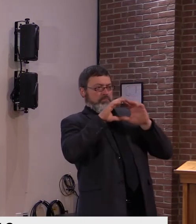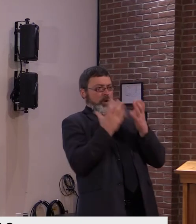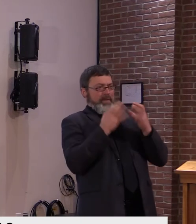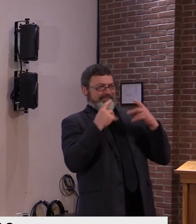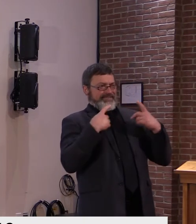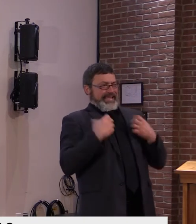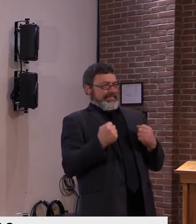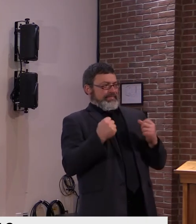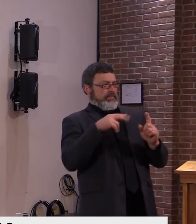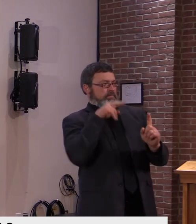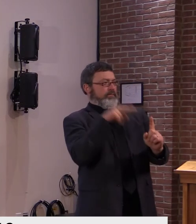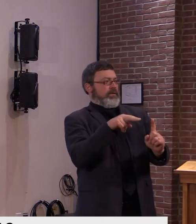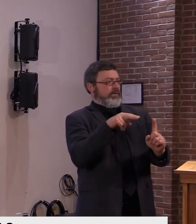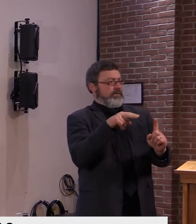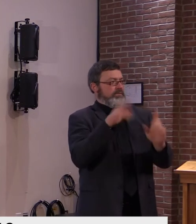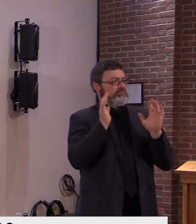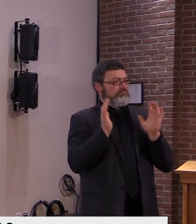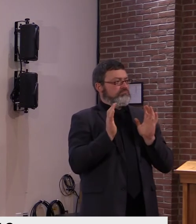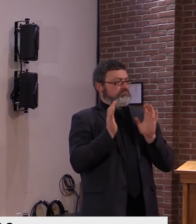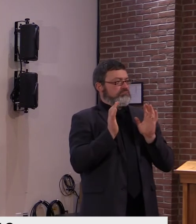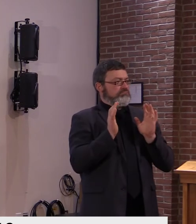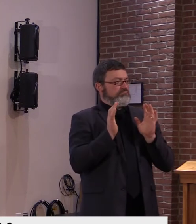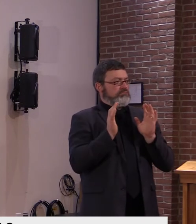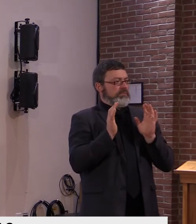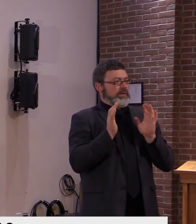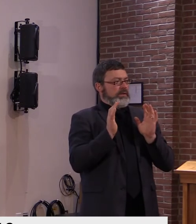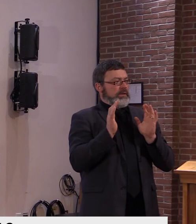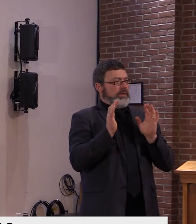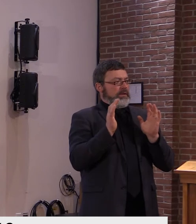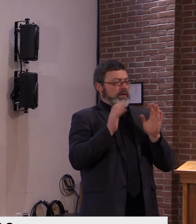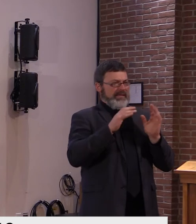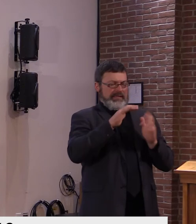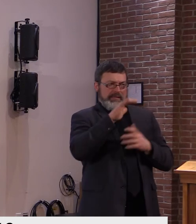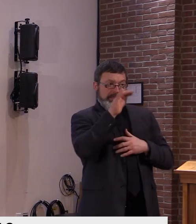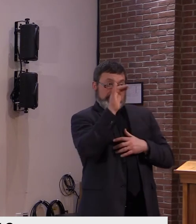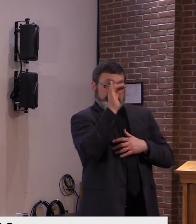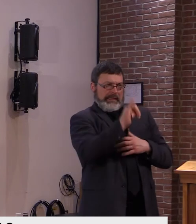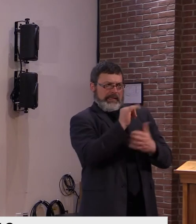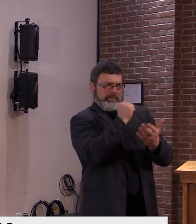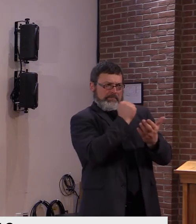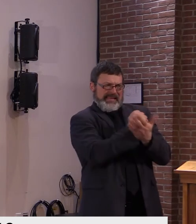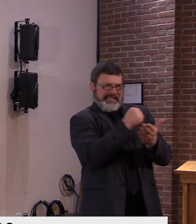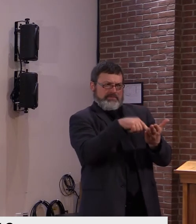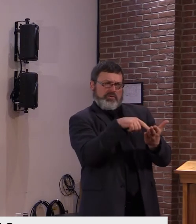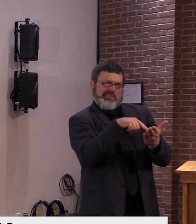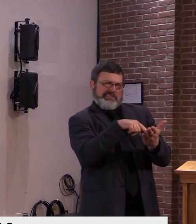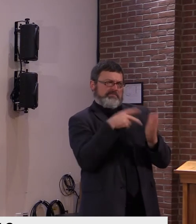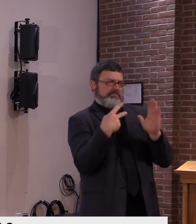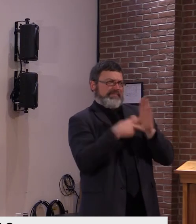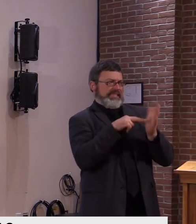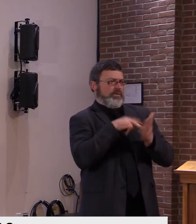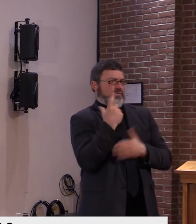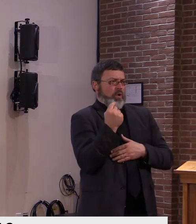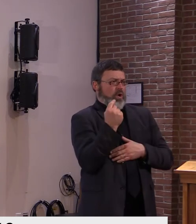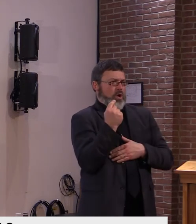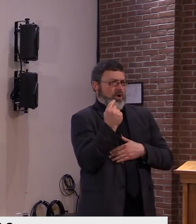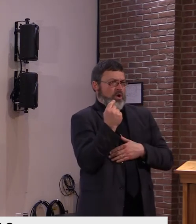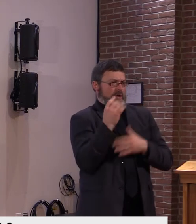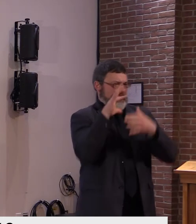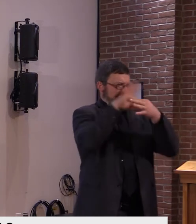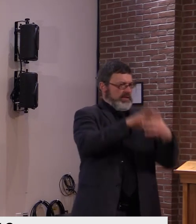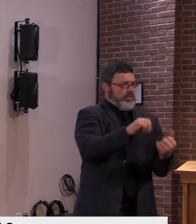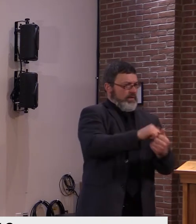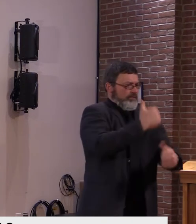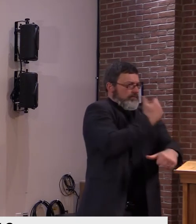what exactly that means. So if you get the vaccine, we